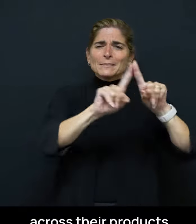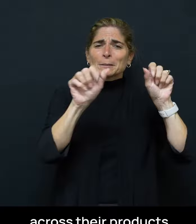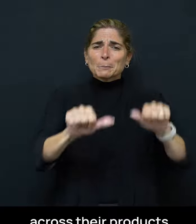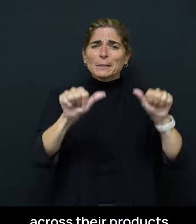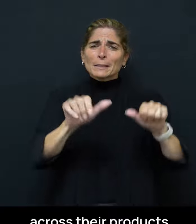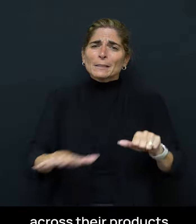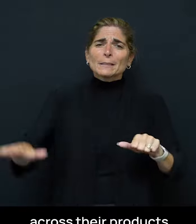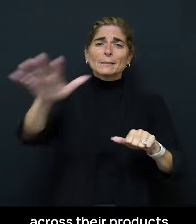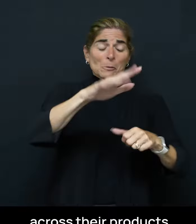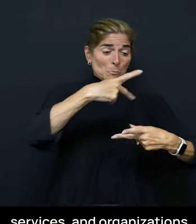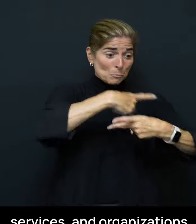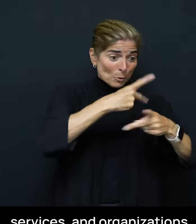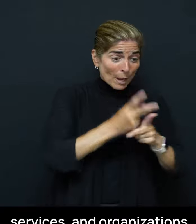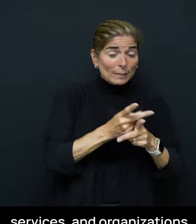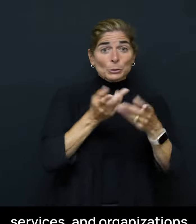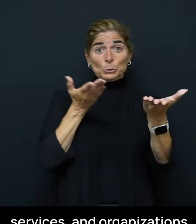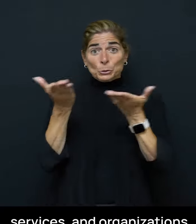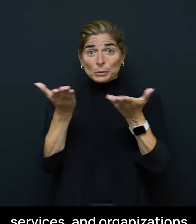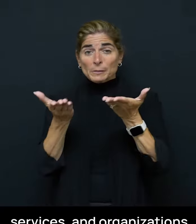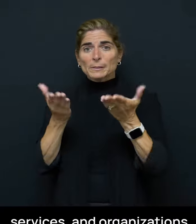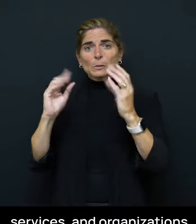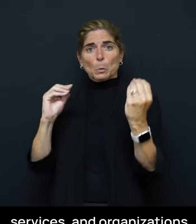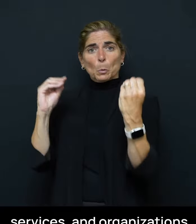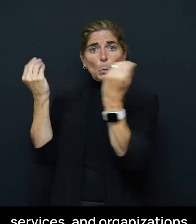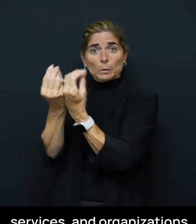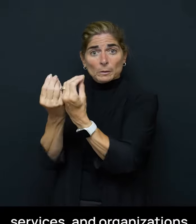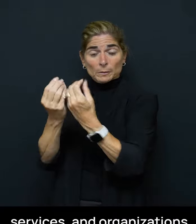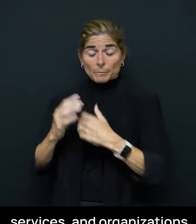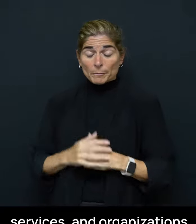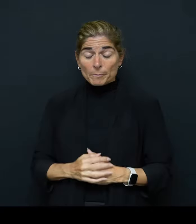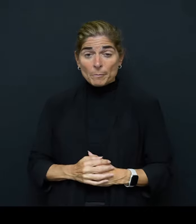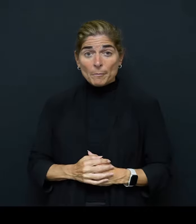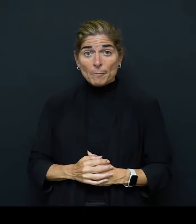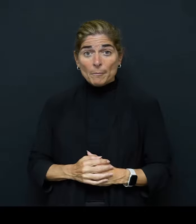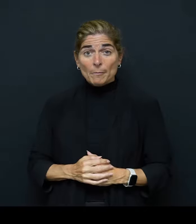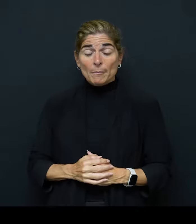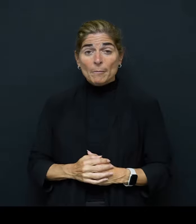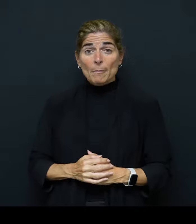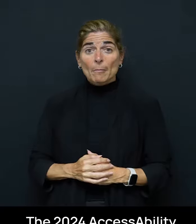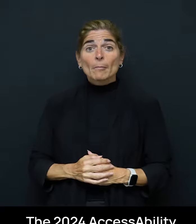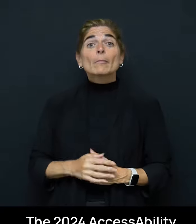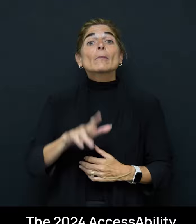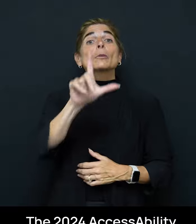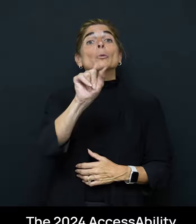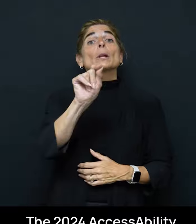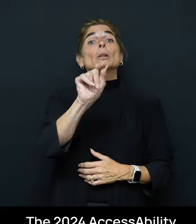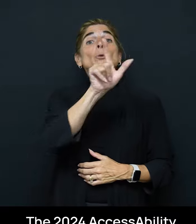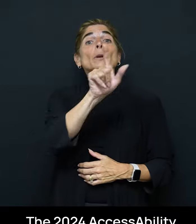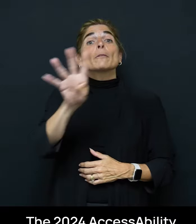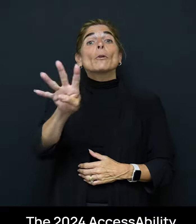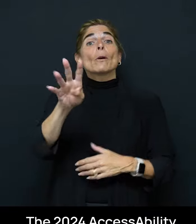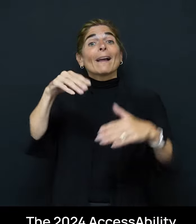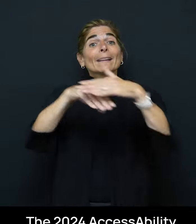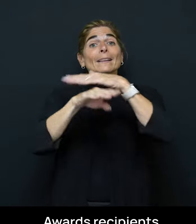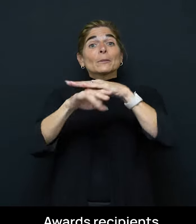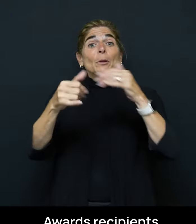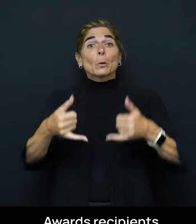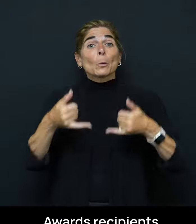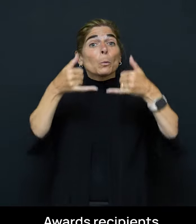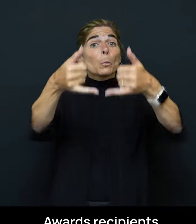their products, services, and organizations. The 2024 Accessibility Awards recipients